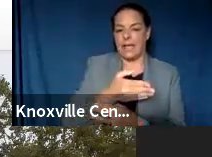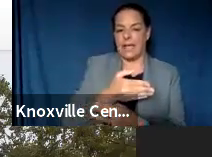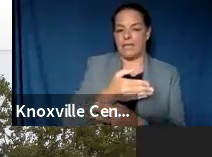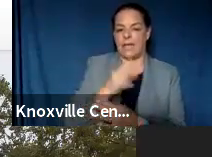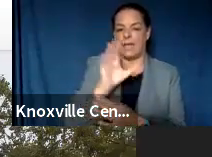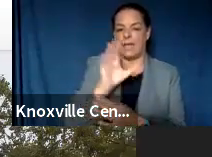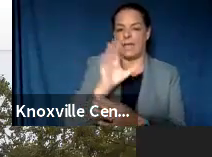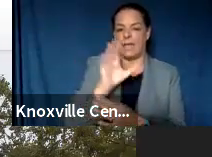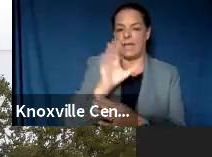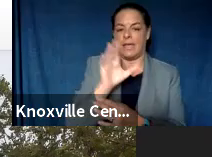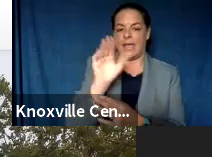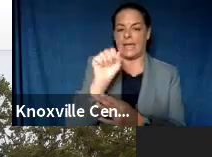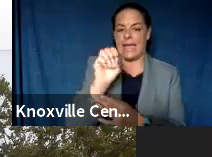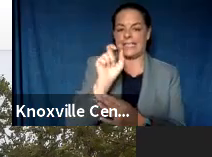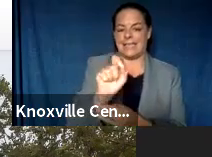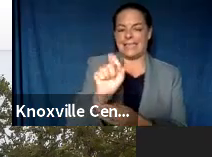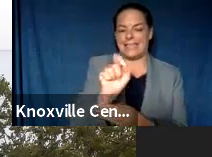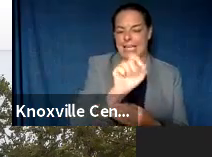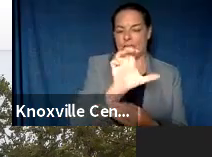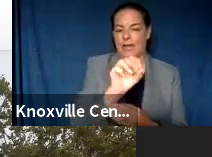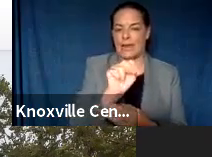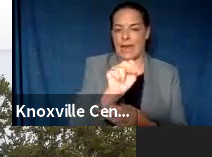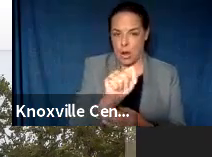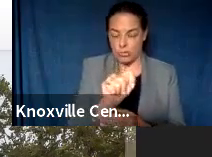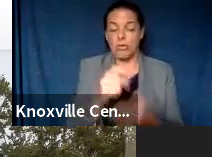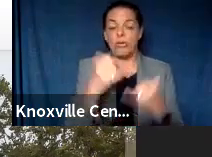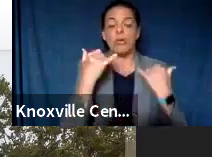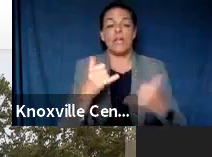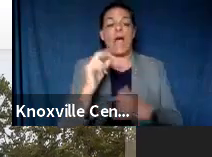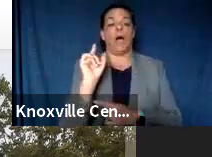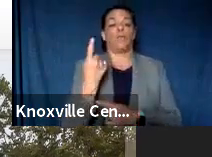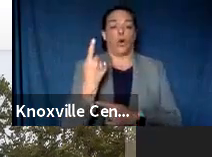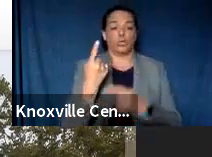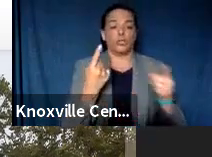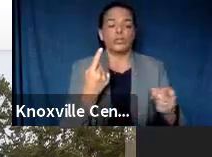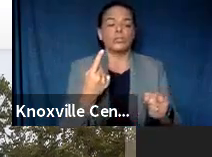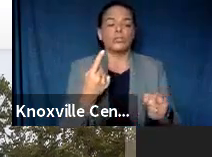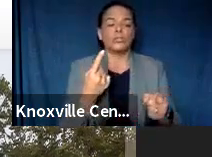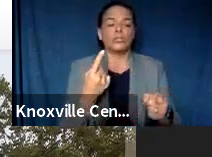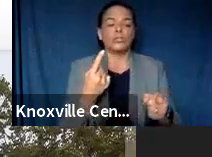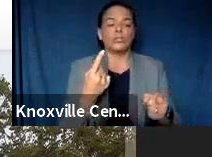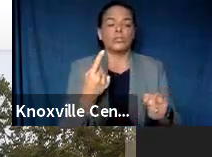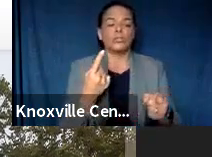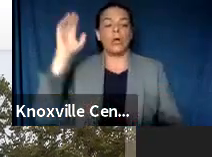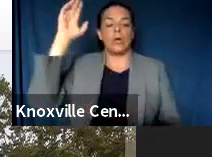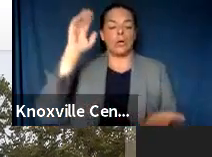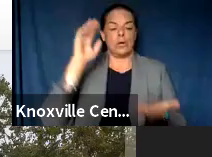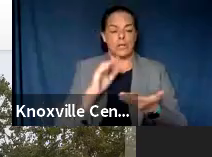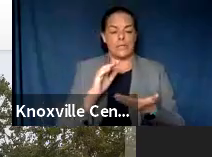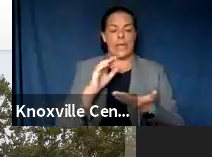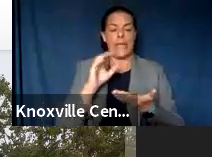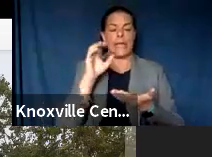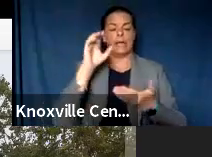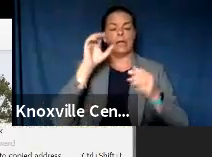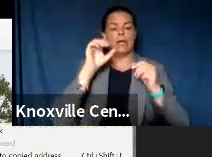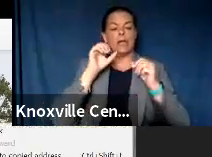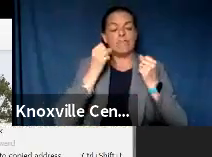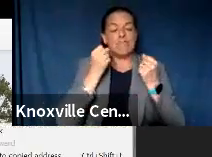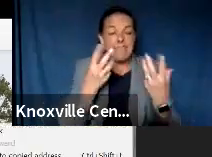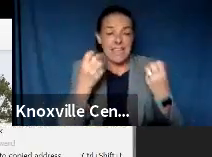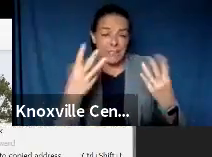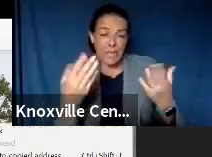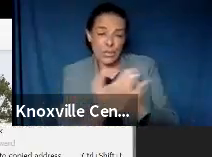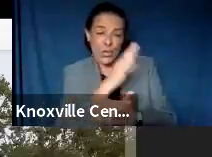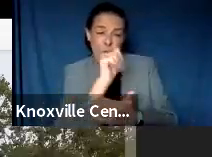covid.knoxcountytn.gov/case-count. Moving to the first benchmark, sustained reduction or stability in new cases for